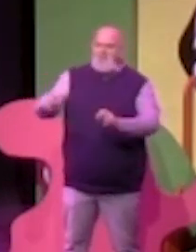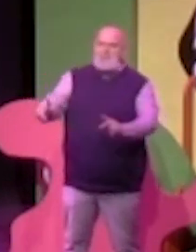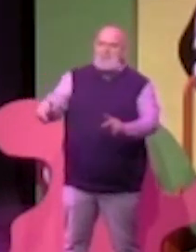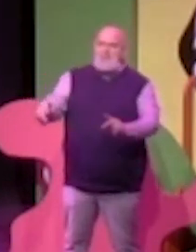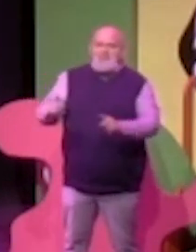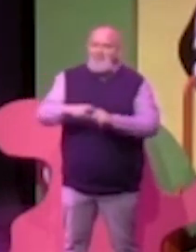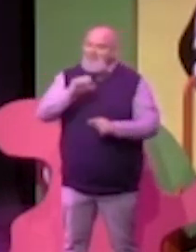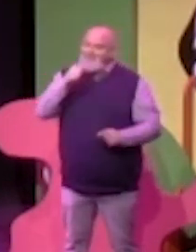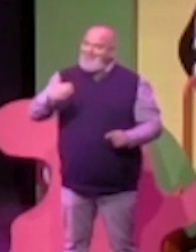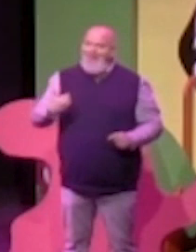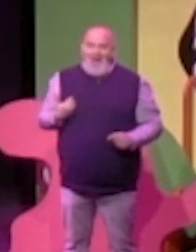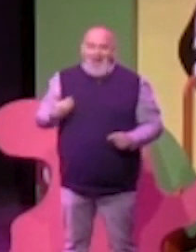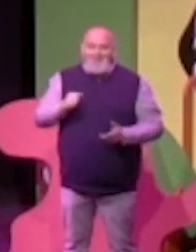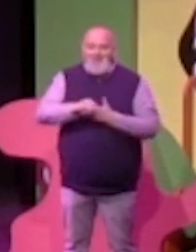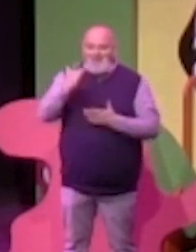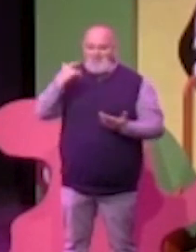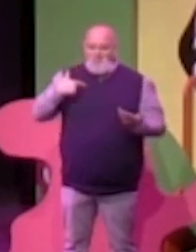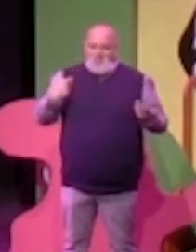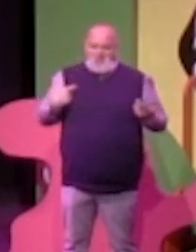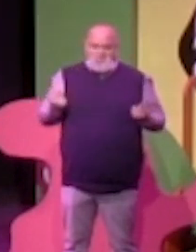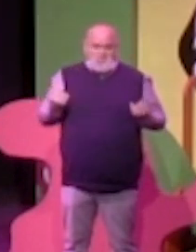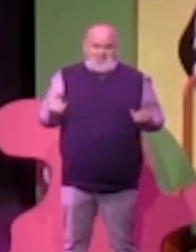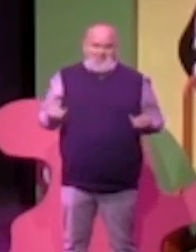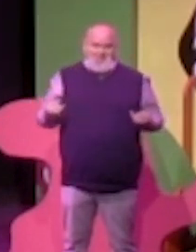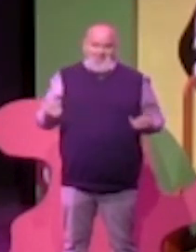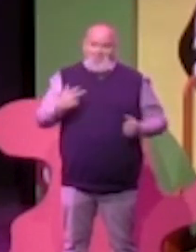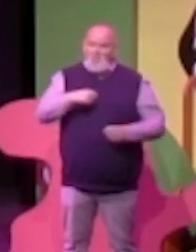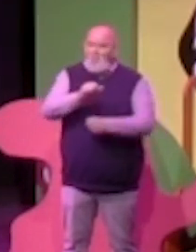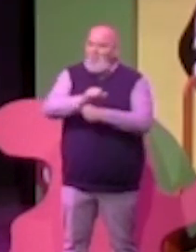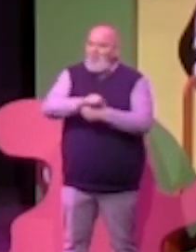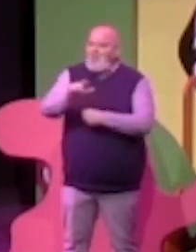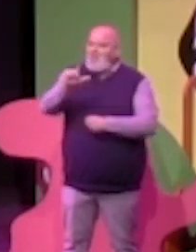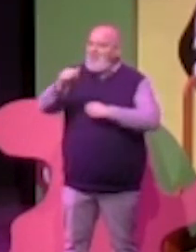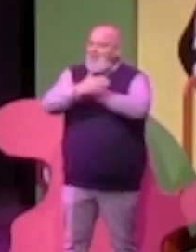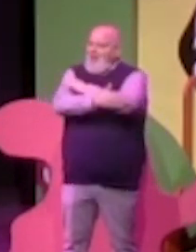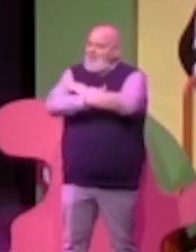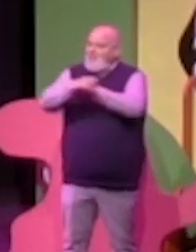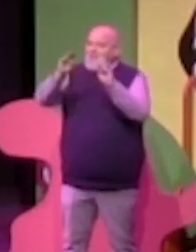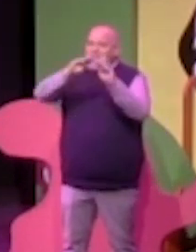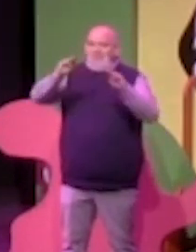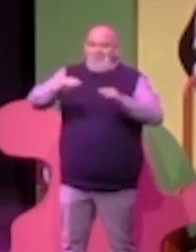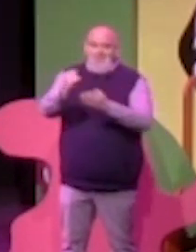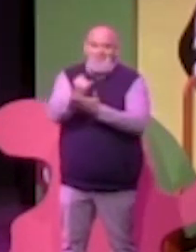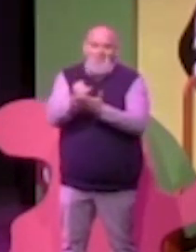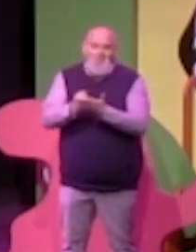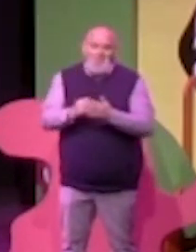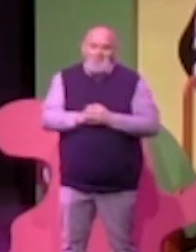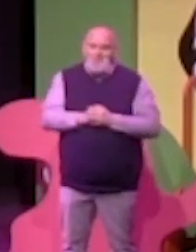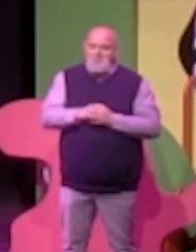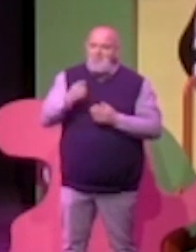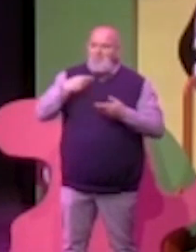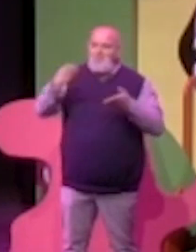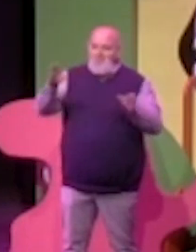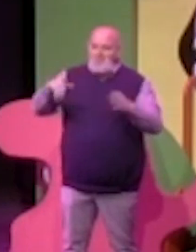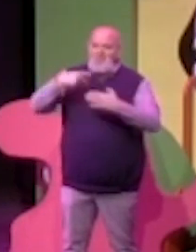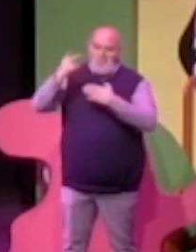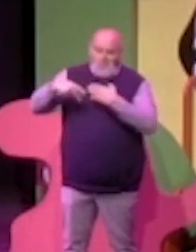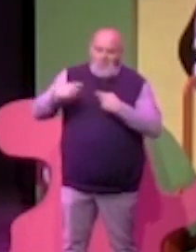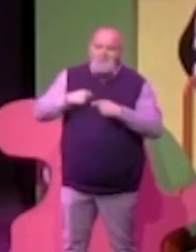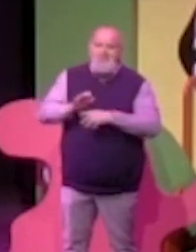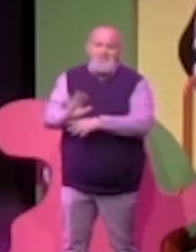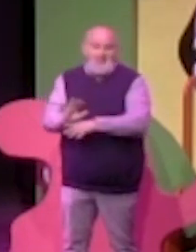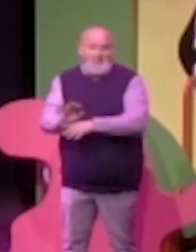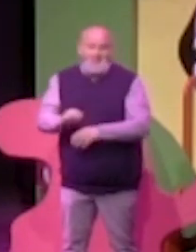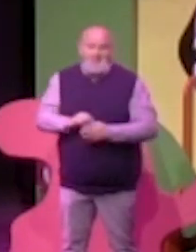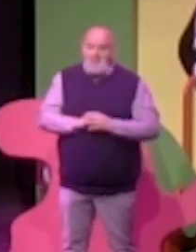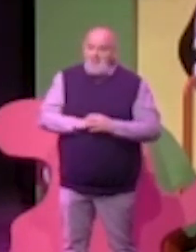that's why I am where I am. I work at the Los Angeles County Museum of Art, overseeing public programs, music, film, and